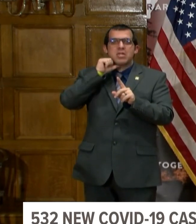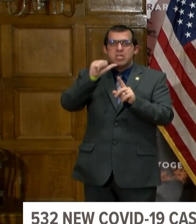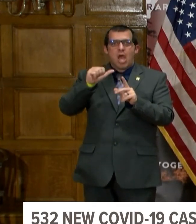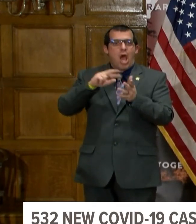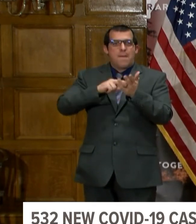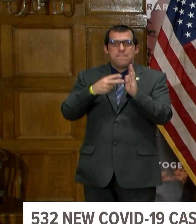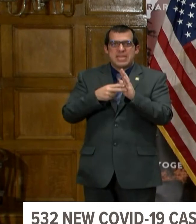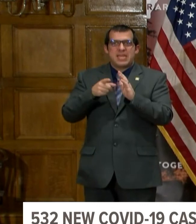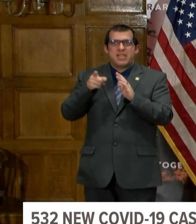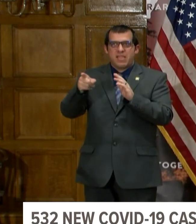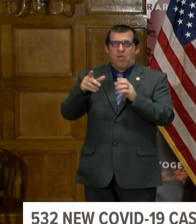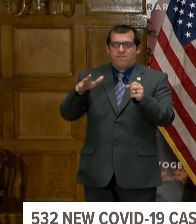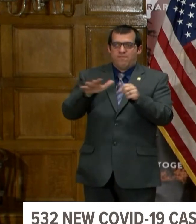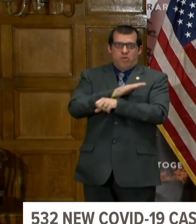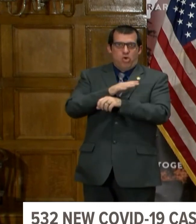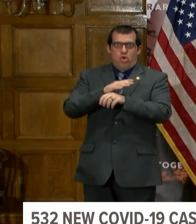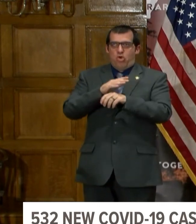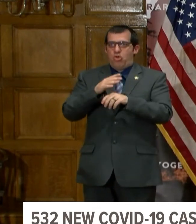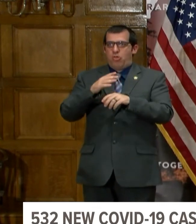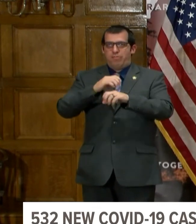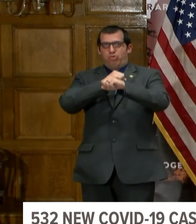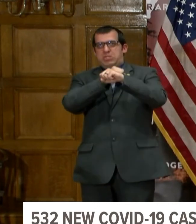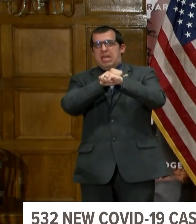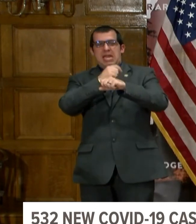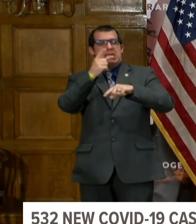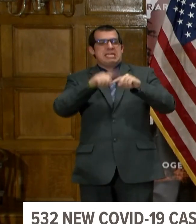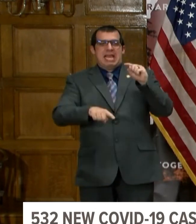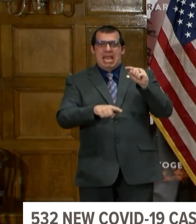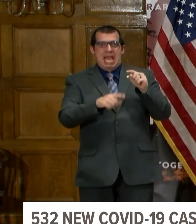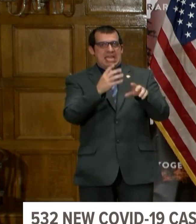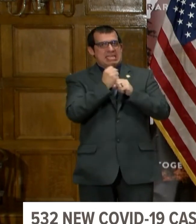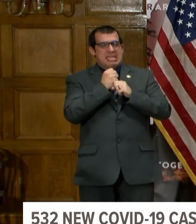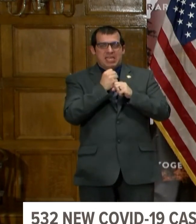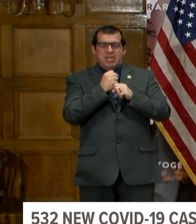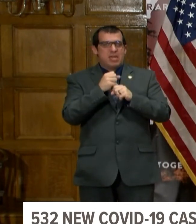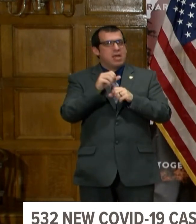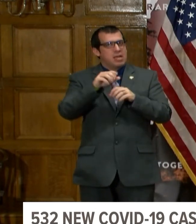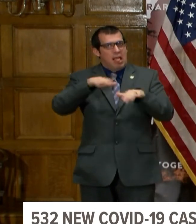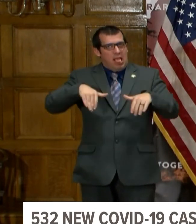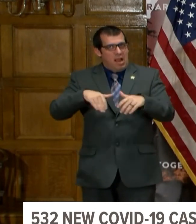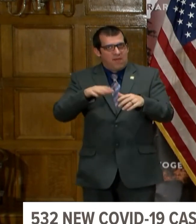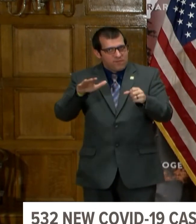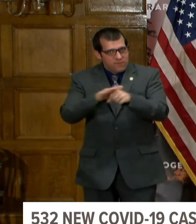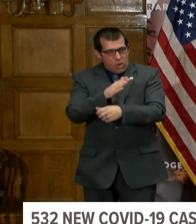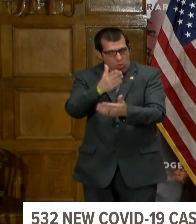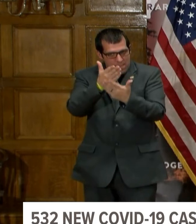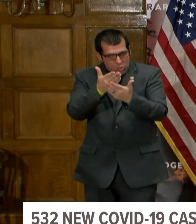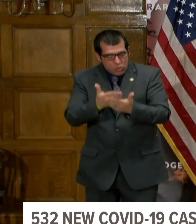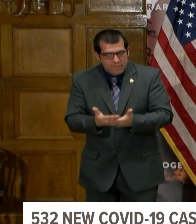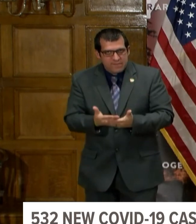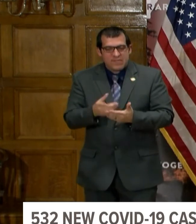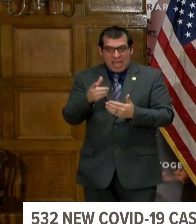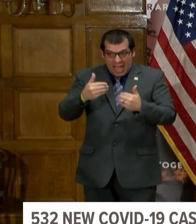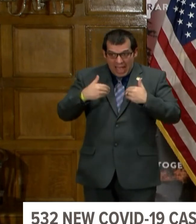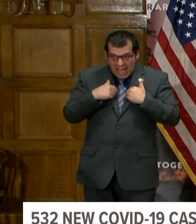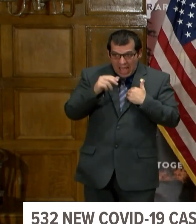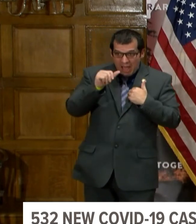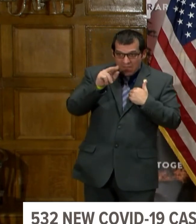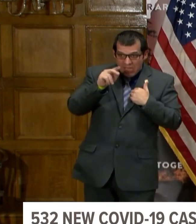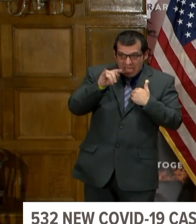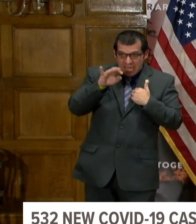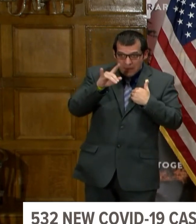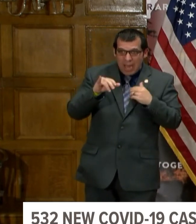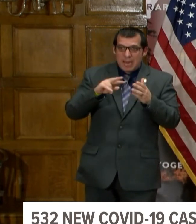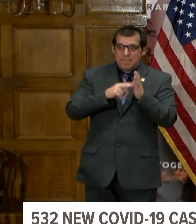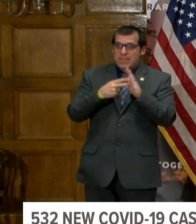individual is protected. There is no definite proof that having these antibodies in this test is protective in any